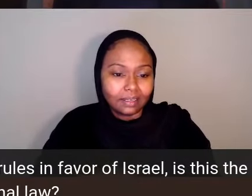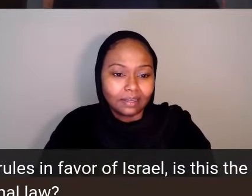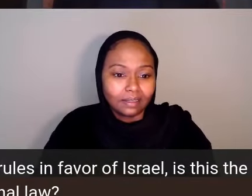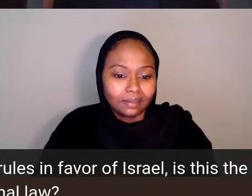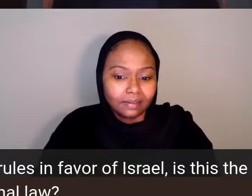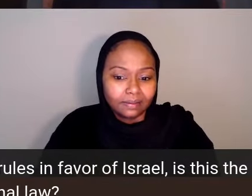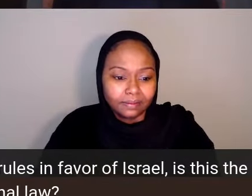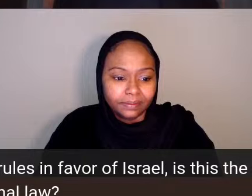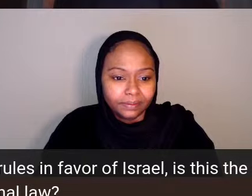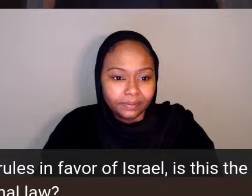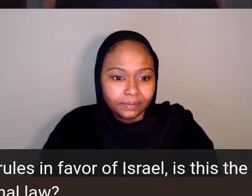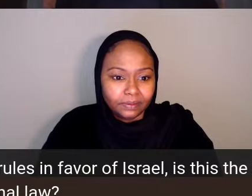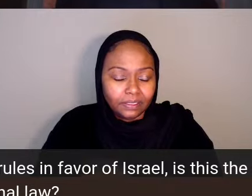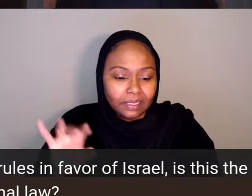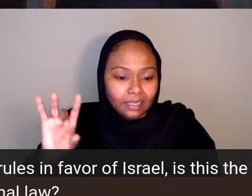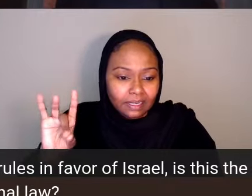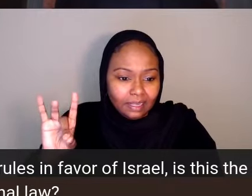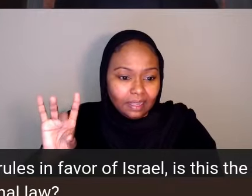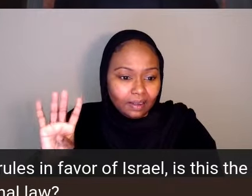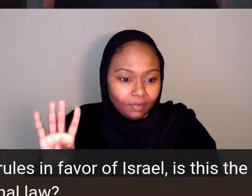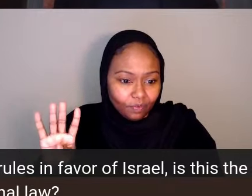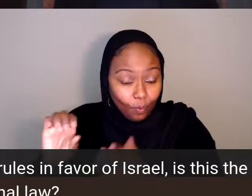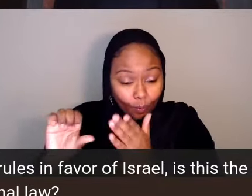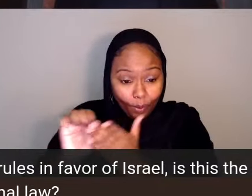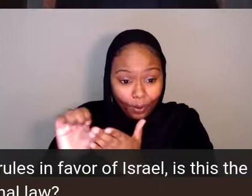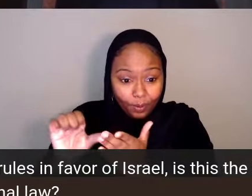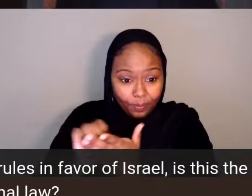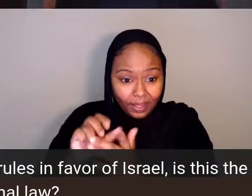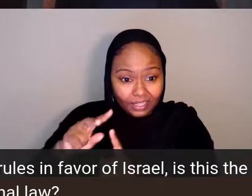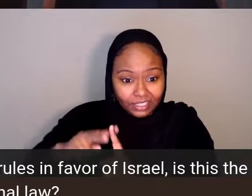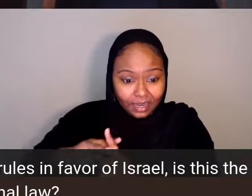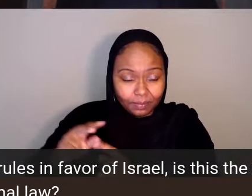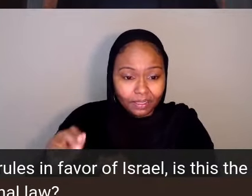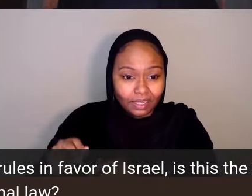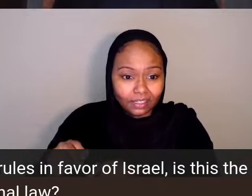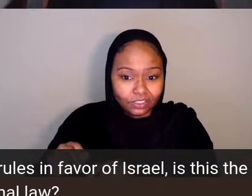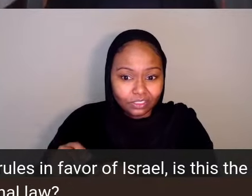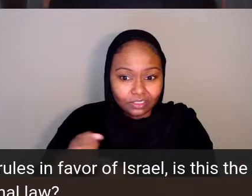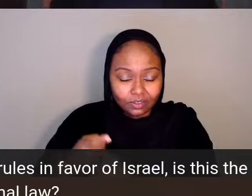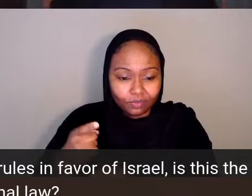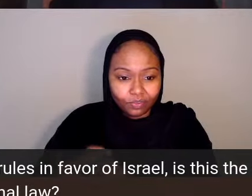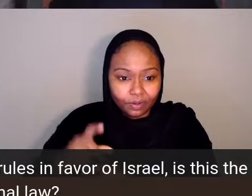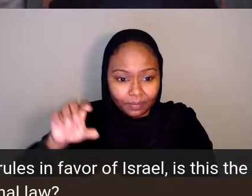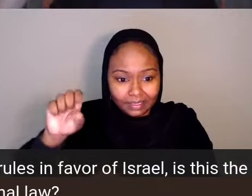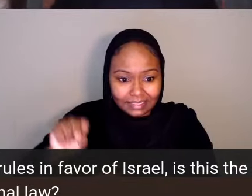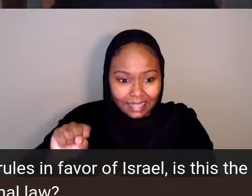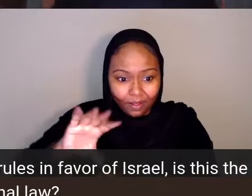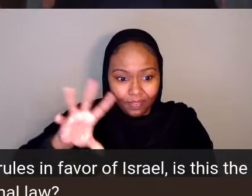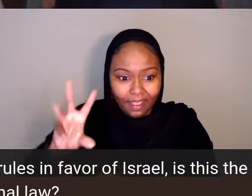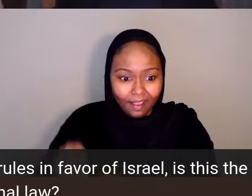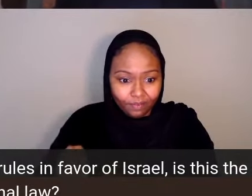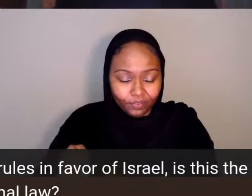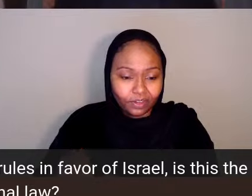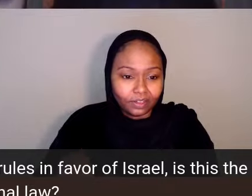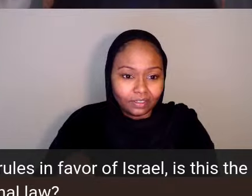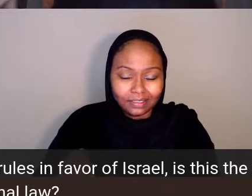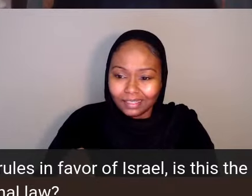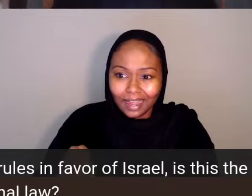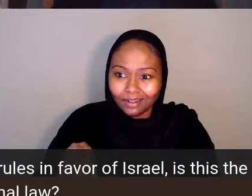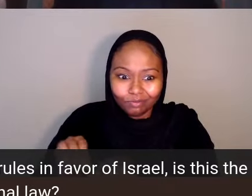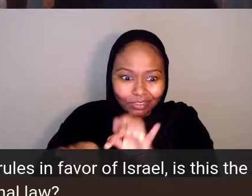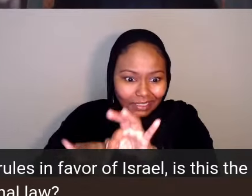the 84-page application put in by South Africa details over 9 pages